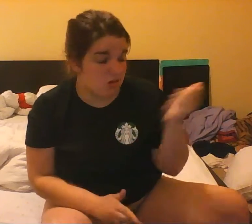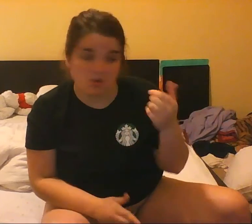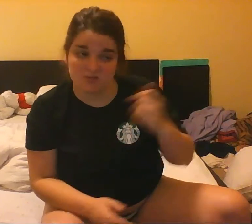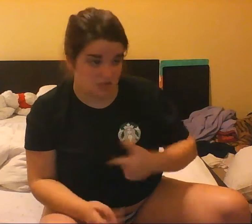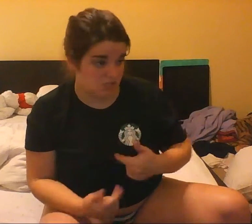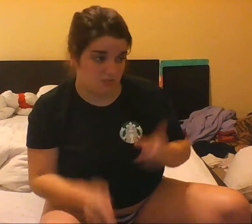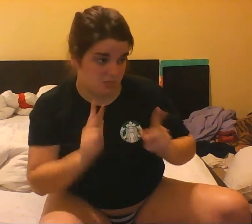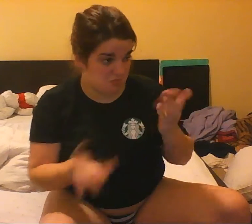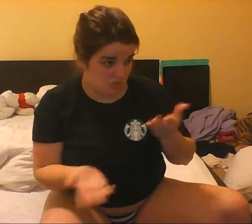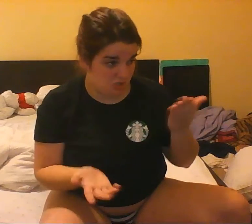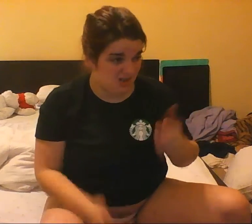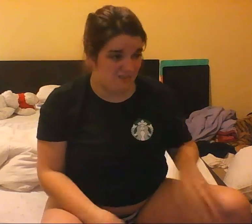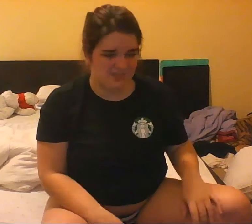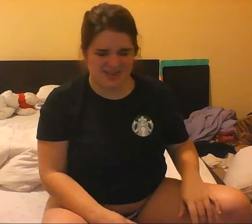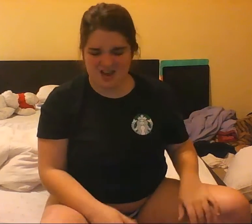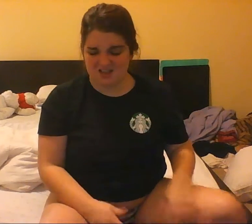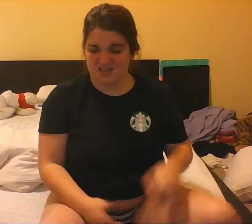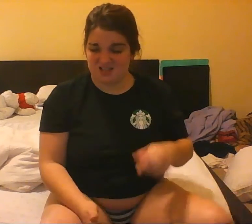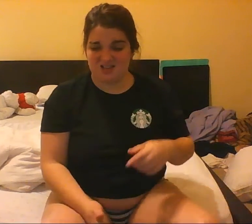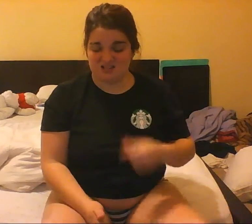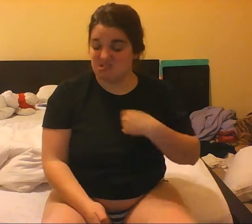love, and I just could never get over it.